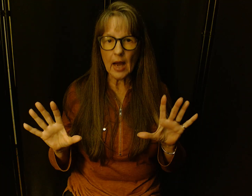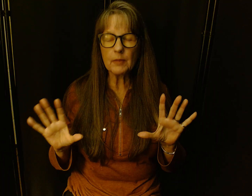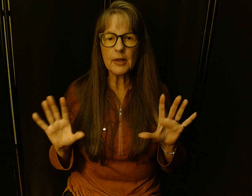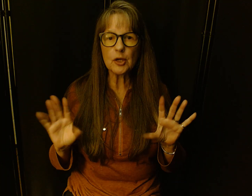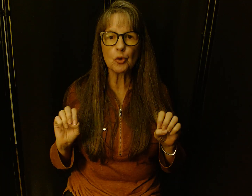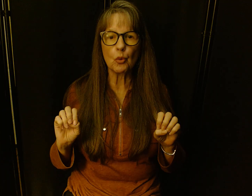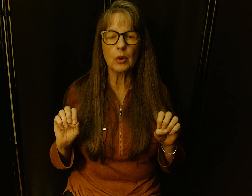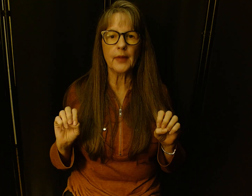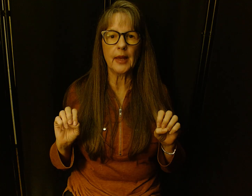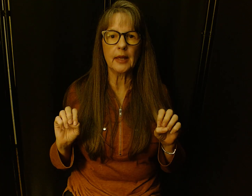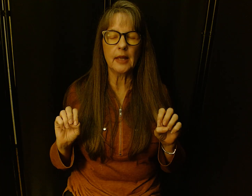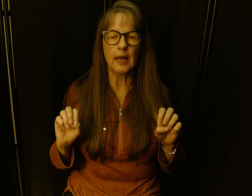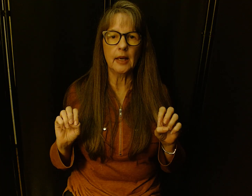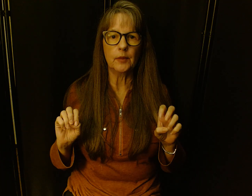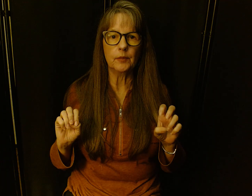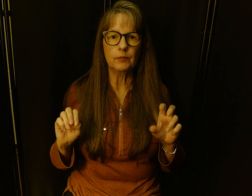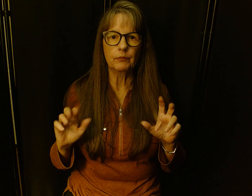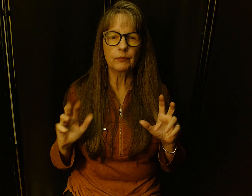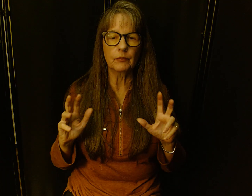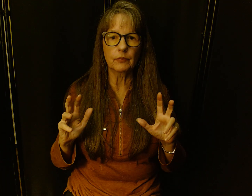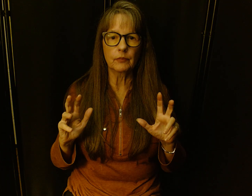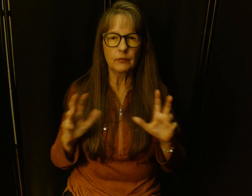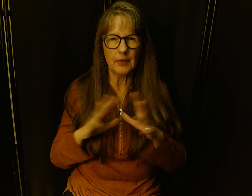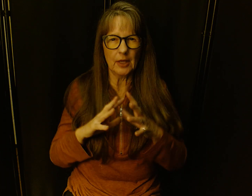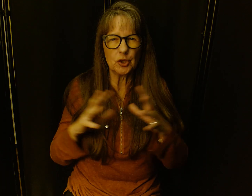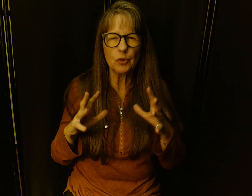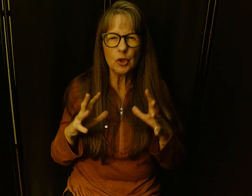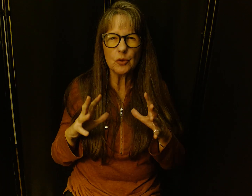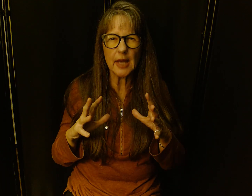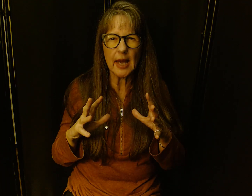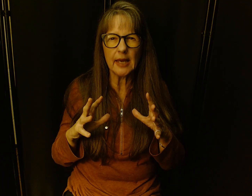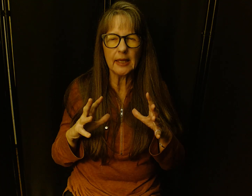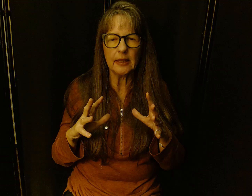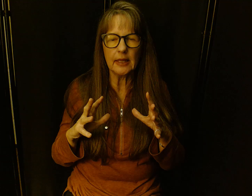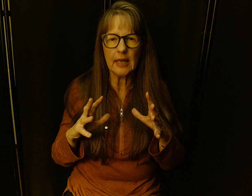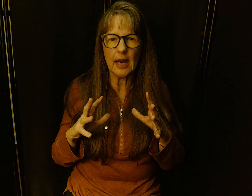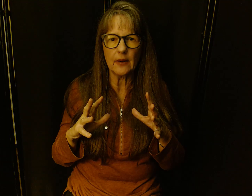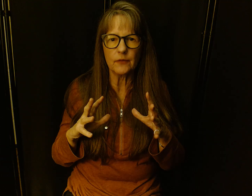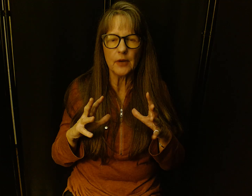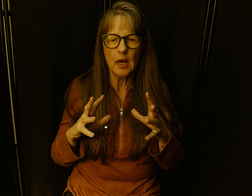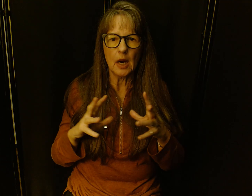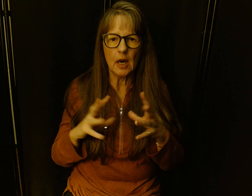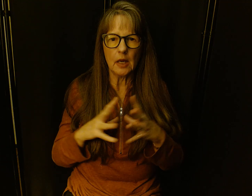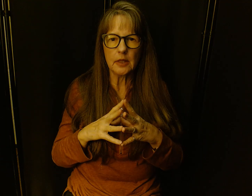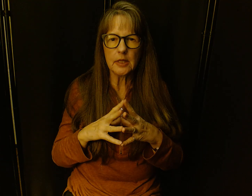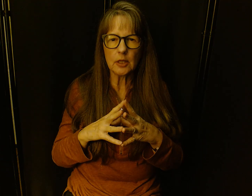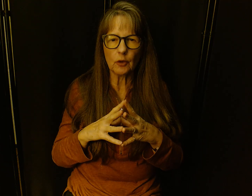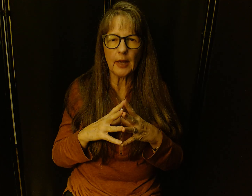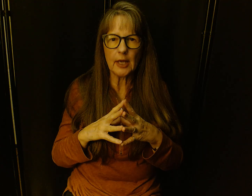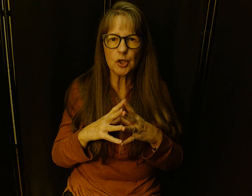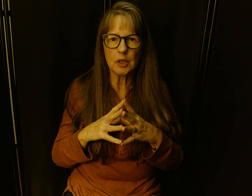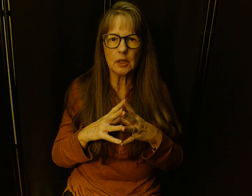make sure that that you use that in any kind of desegregation